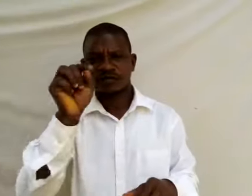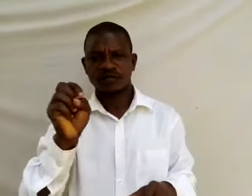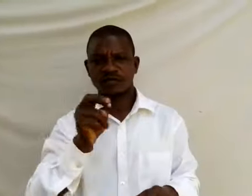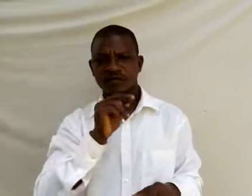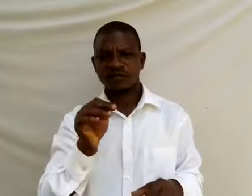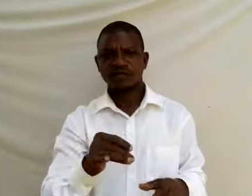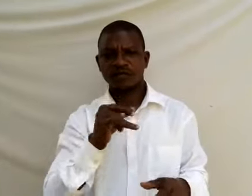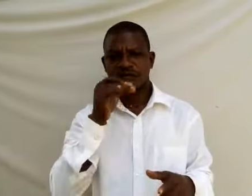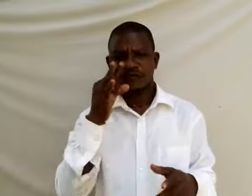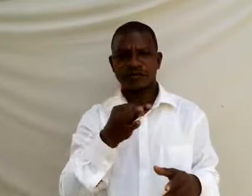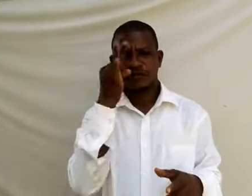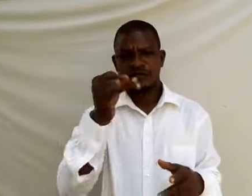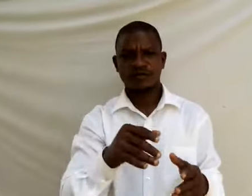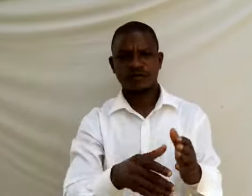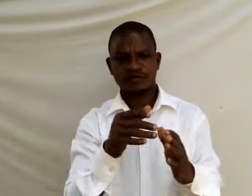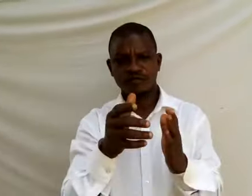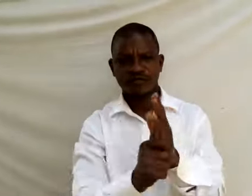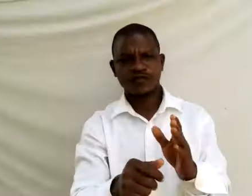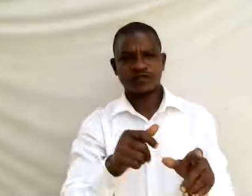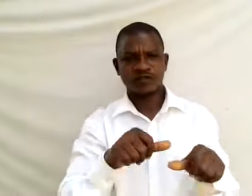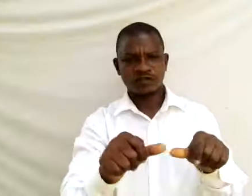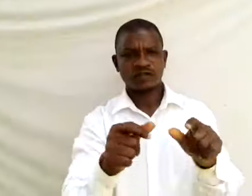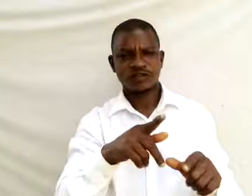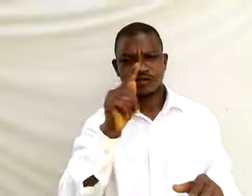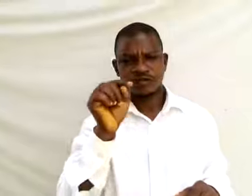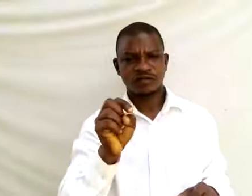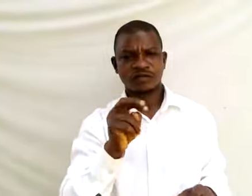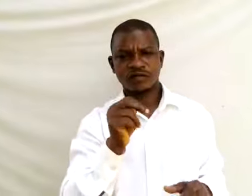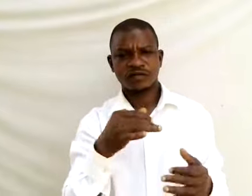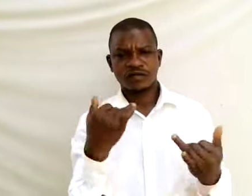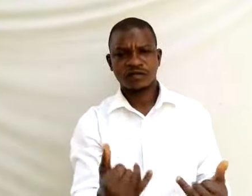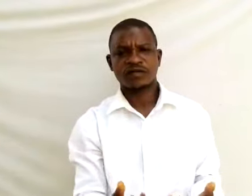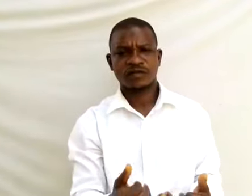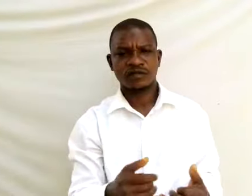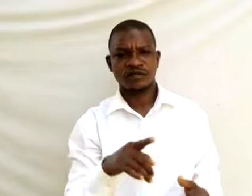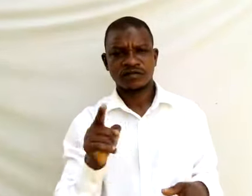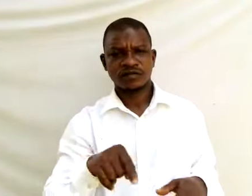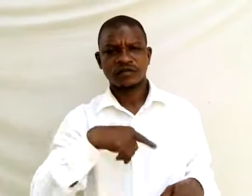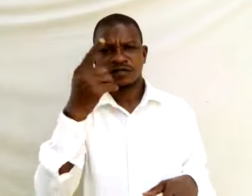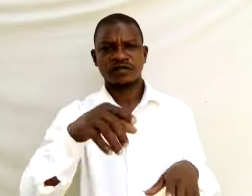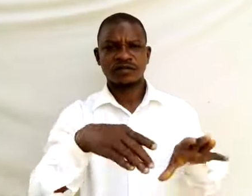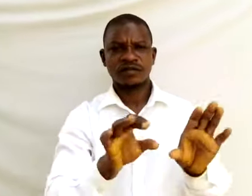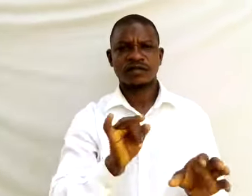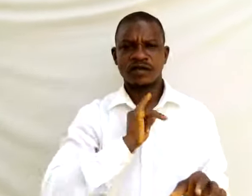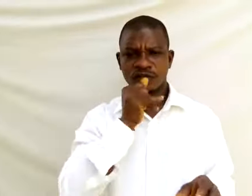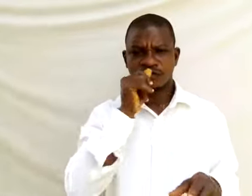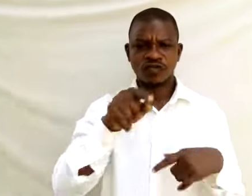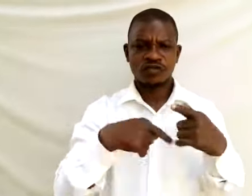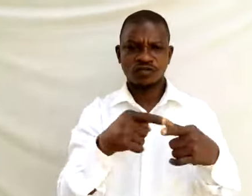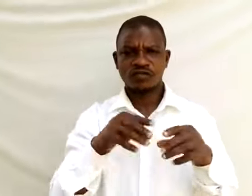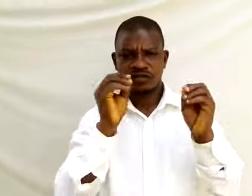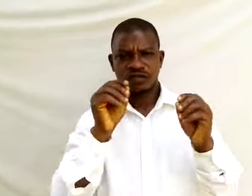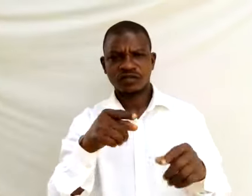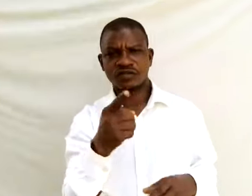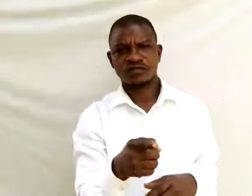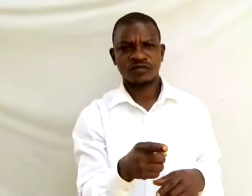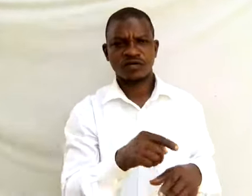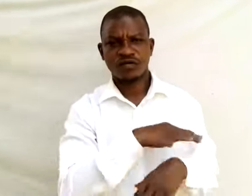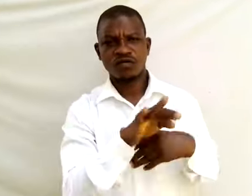future perfect continuous tense. Now, in the next class, I'm going to teach you all the